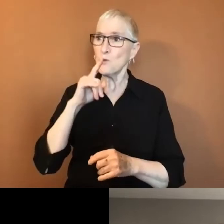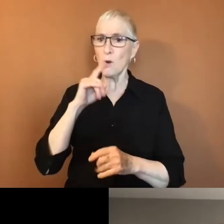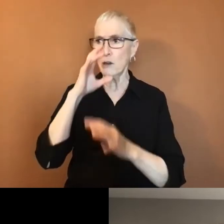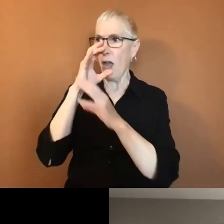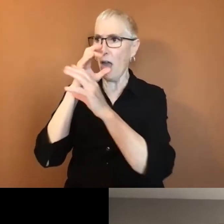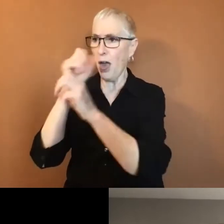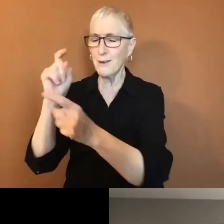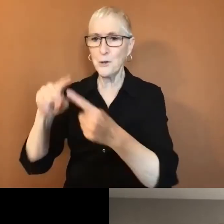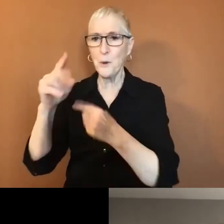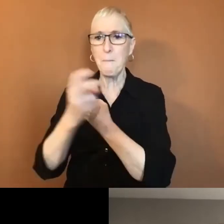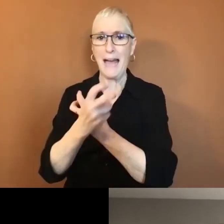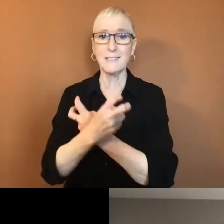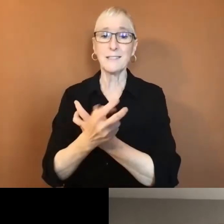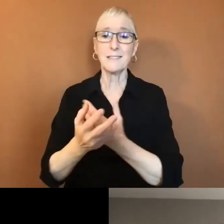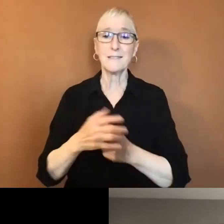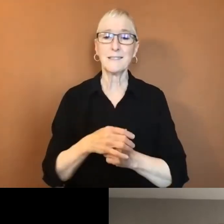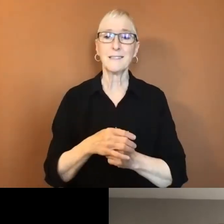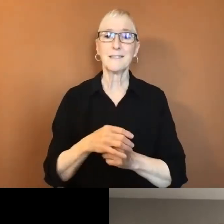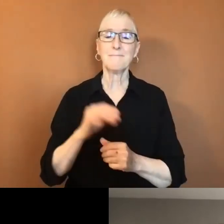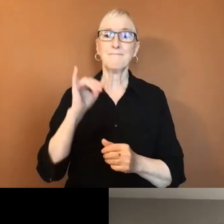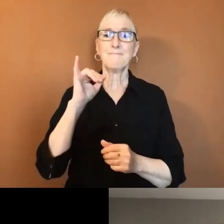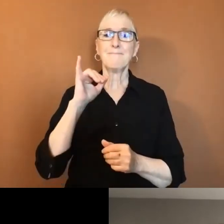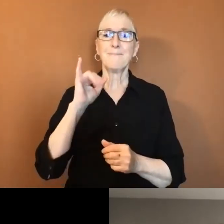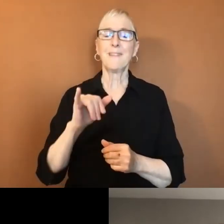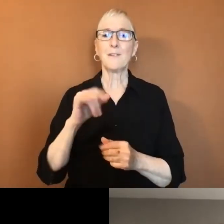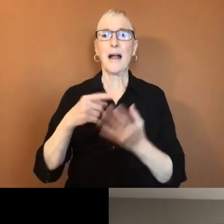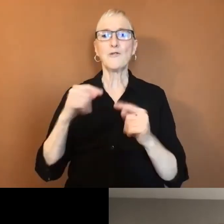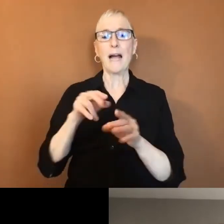that. So that's the line I try to walk,